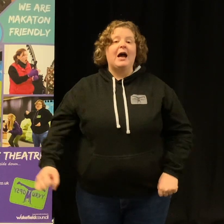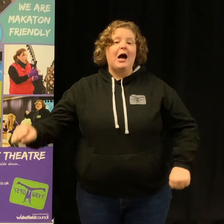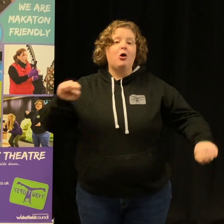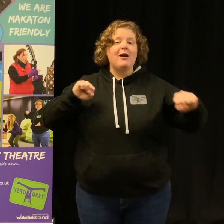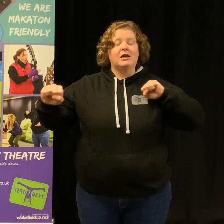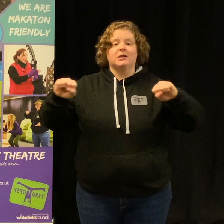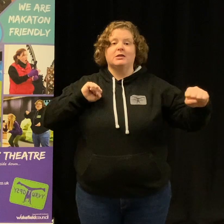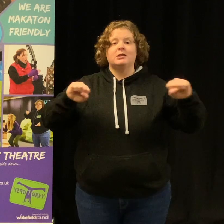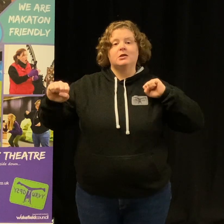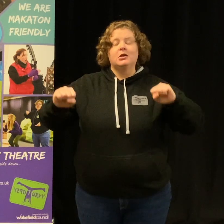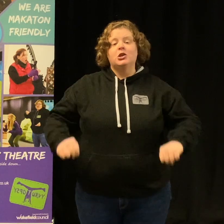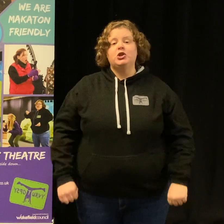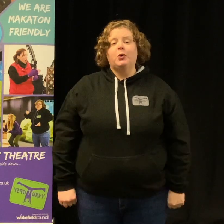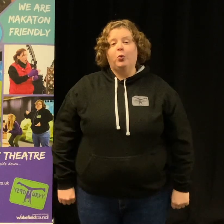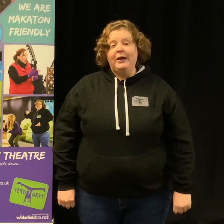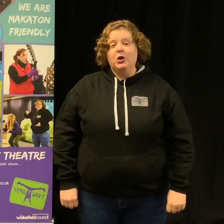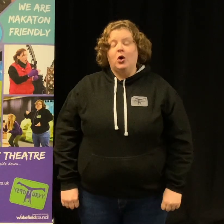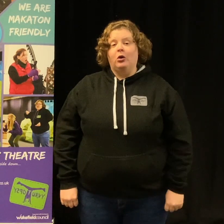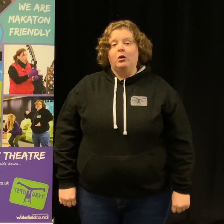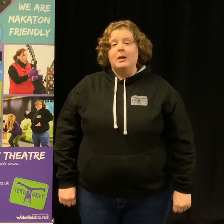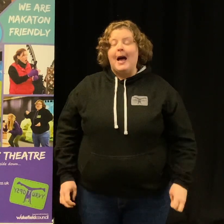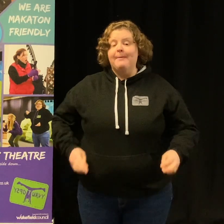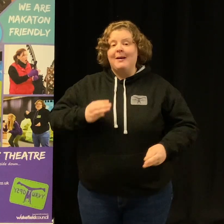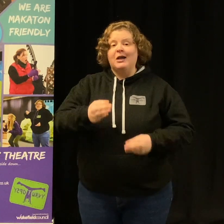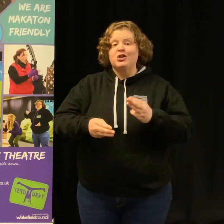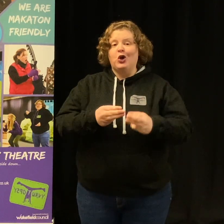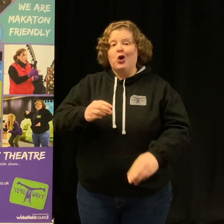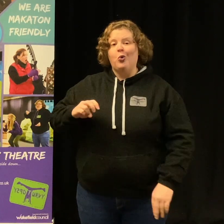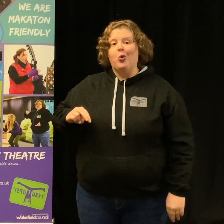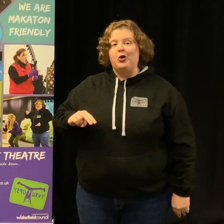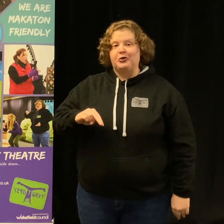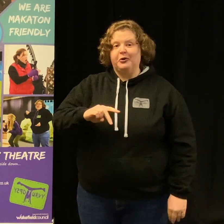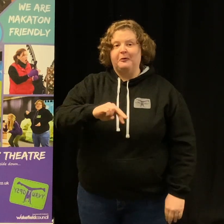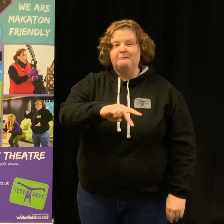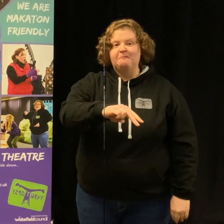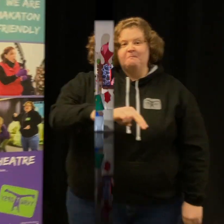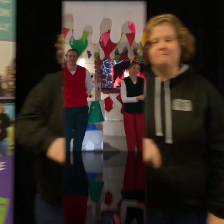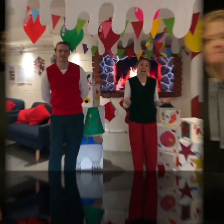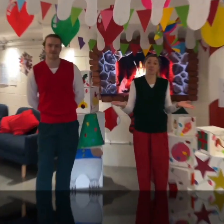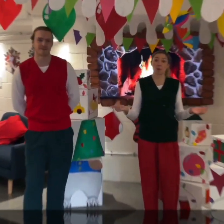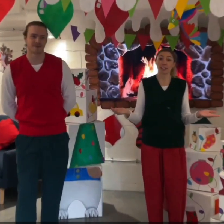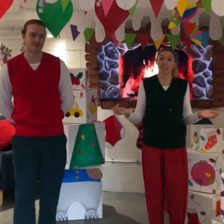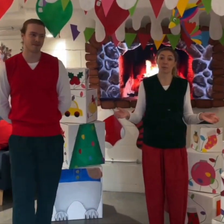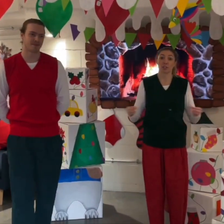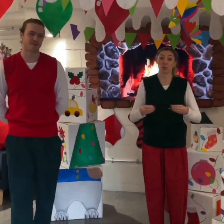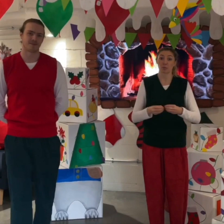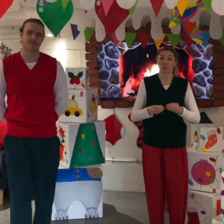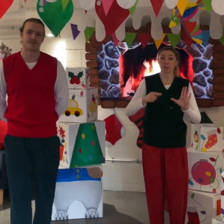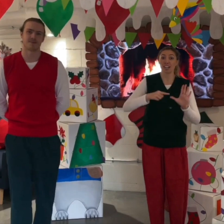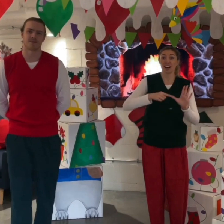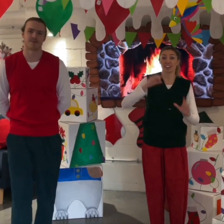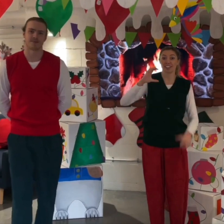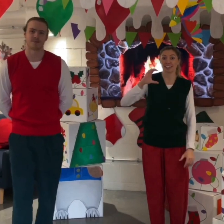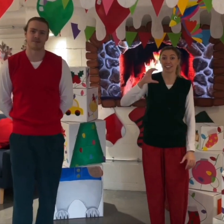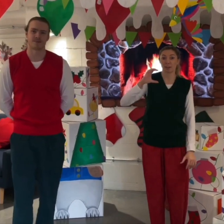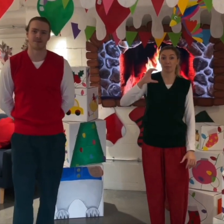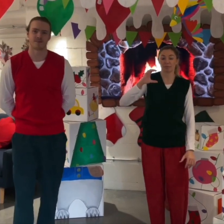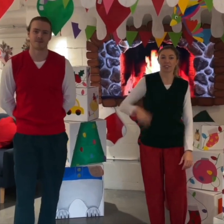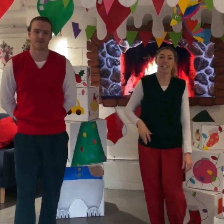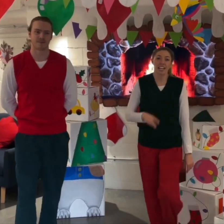our actors do what we call a Makaton walkthrough. These are short videos that